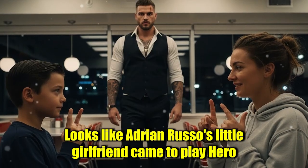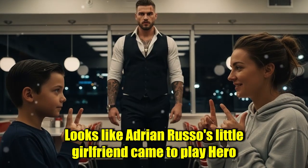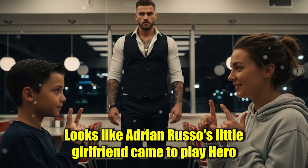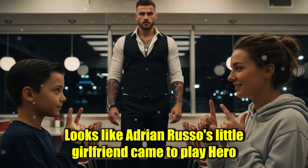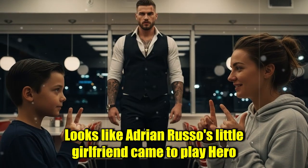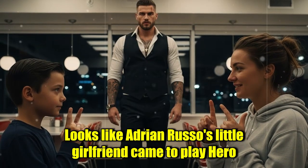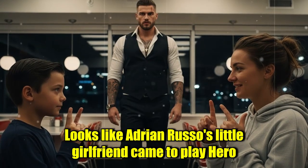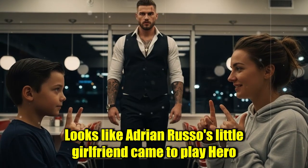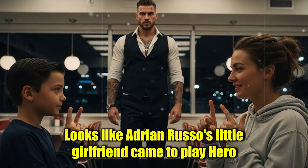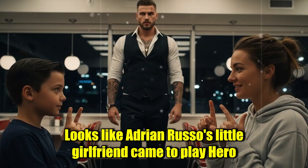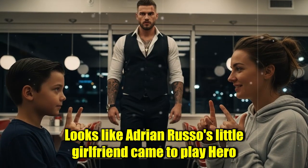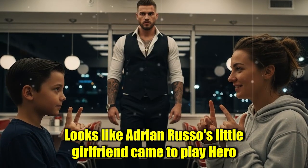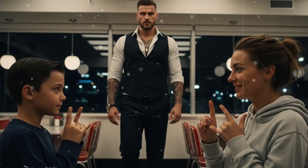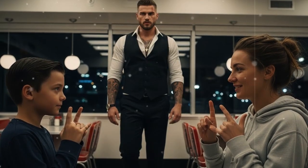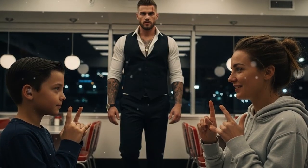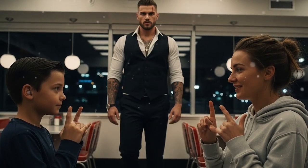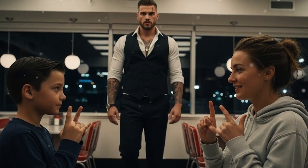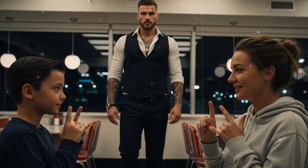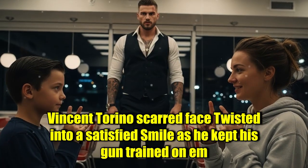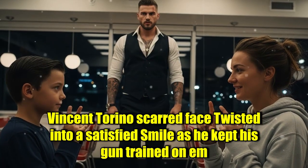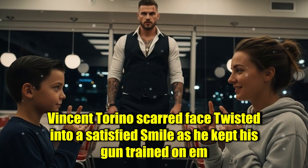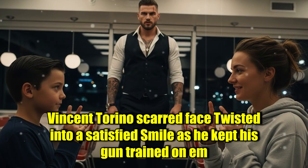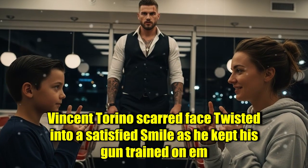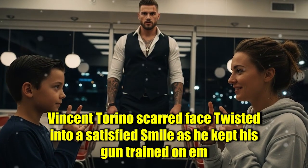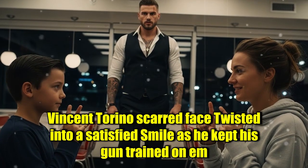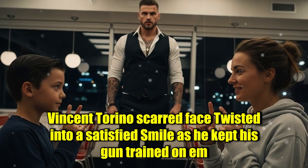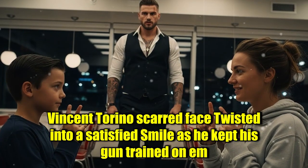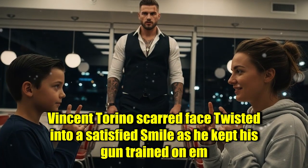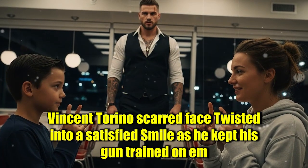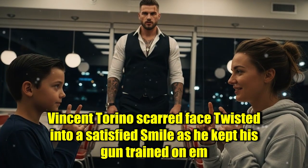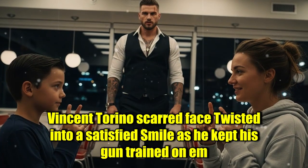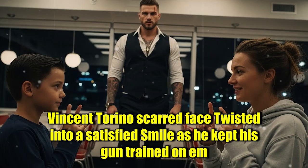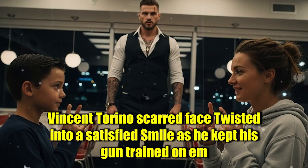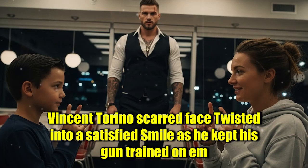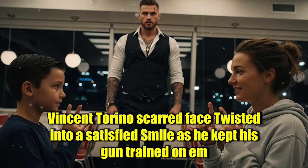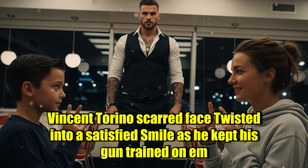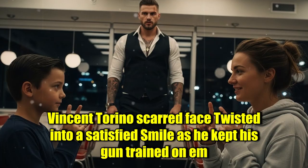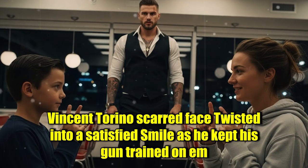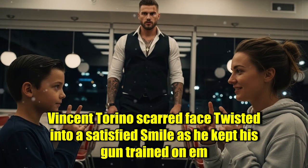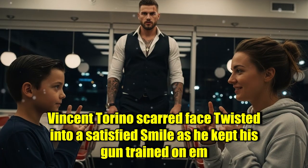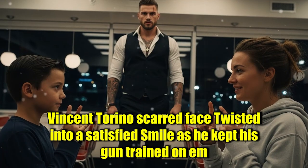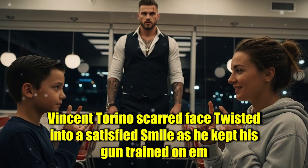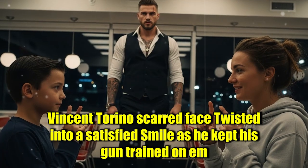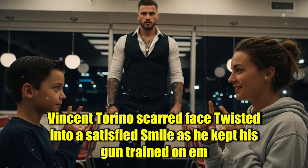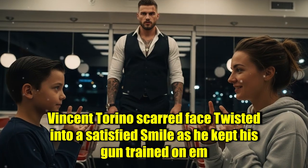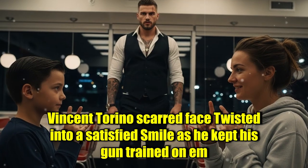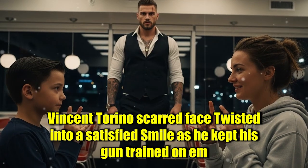little girlfriend came to play hero. Vincent Torino's scarred face twisted into a satisfied smile as he kept his